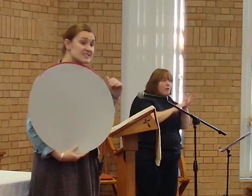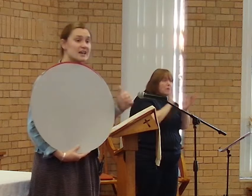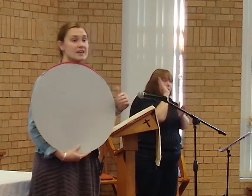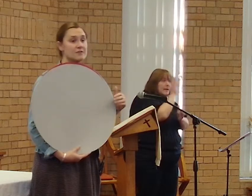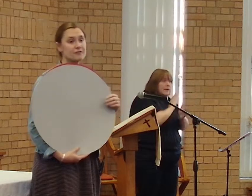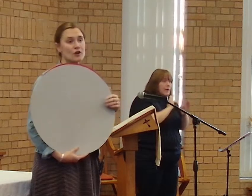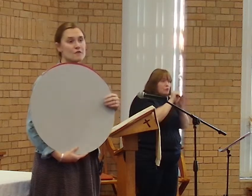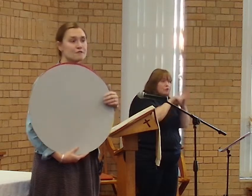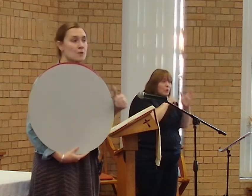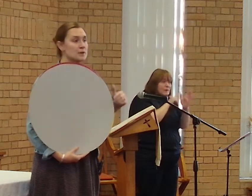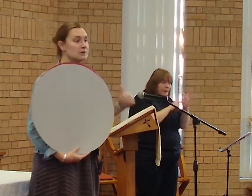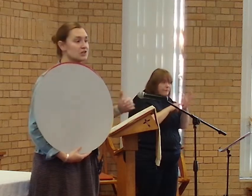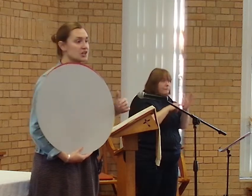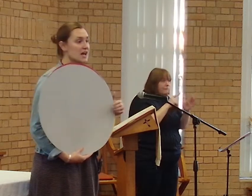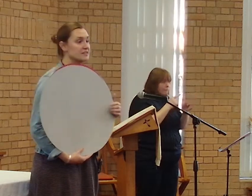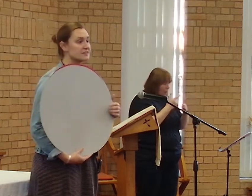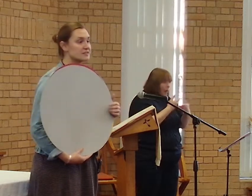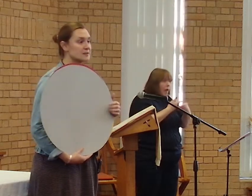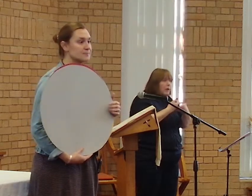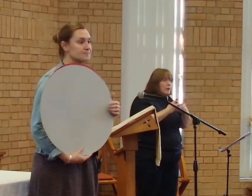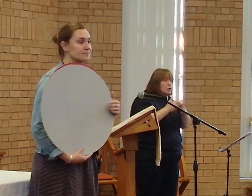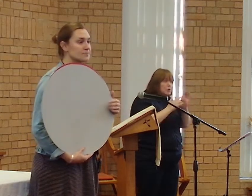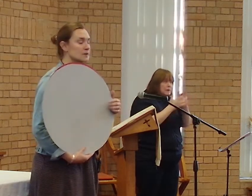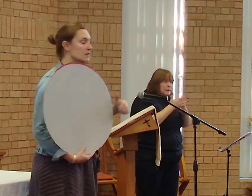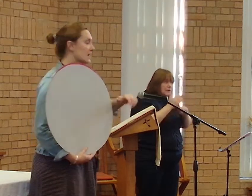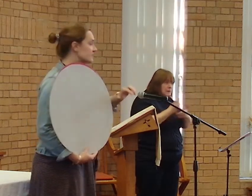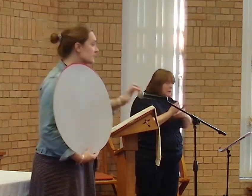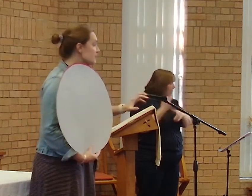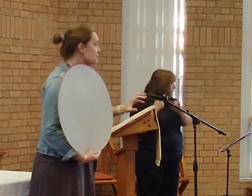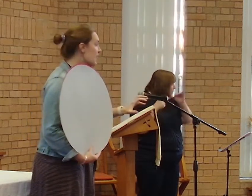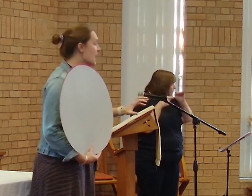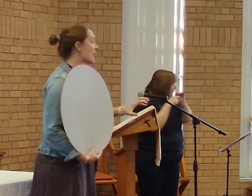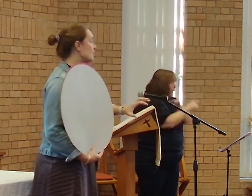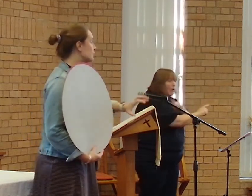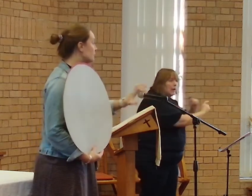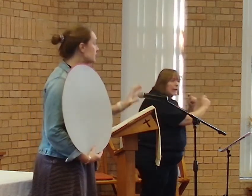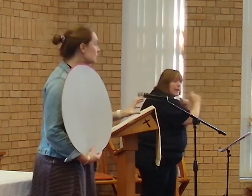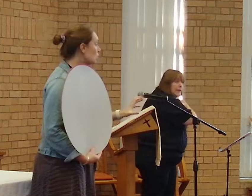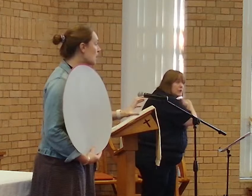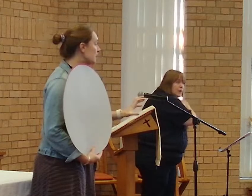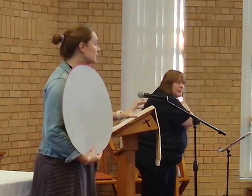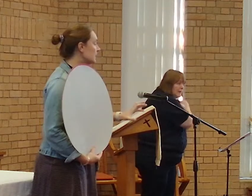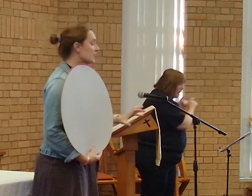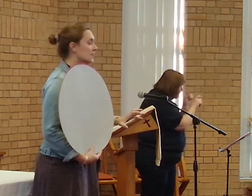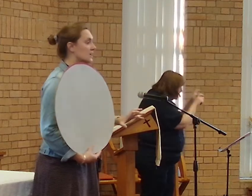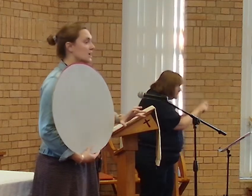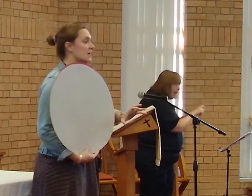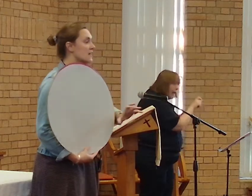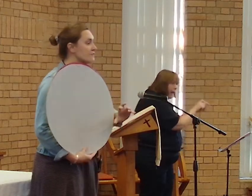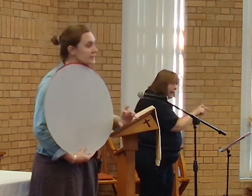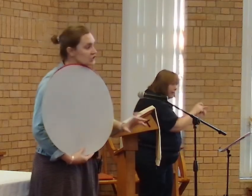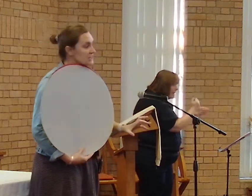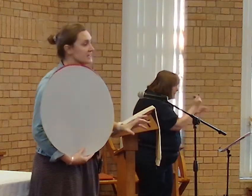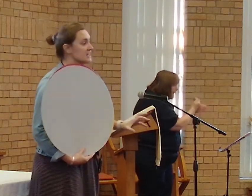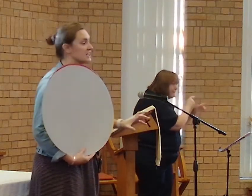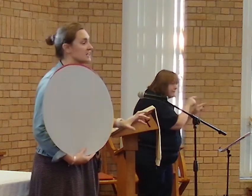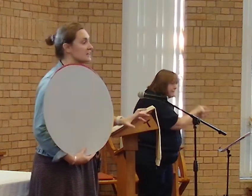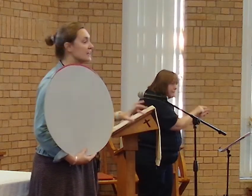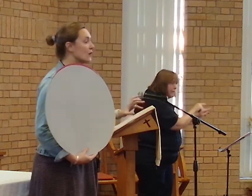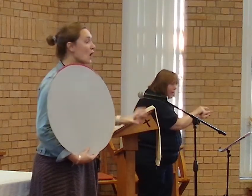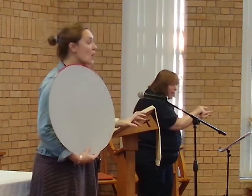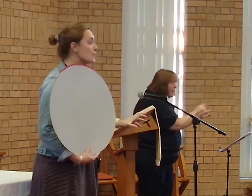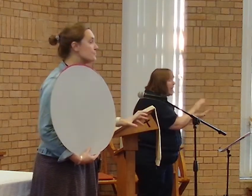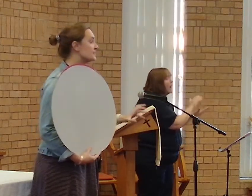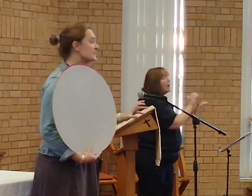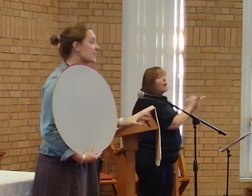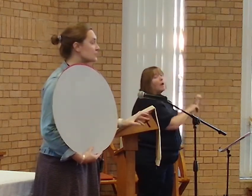be safe from the bloodshed. They're safe there for a little while, and then eventually